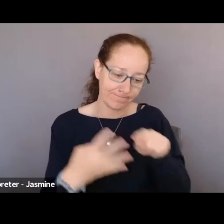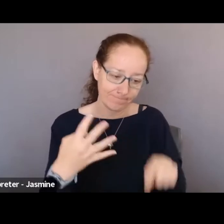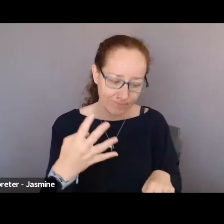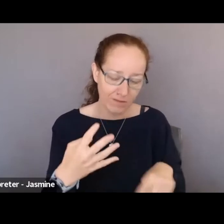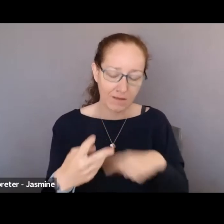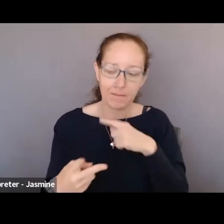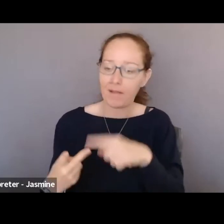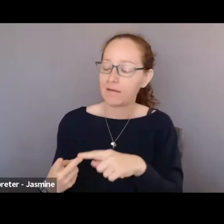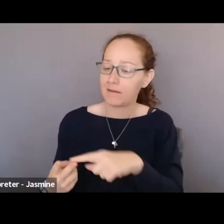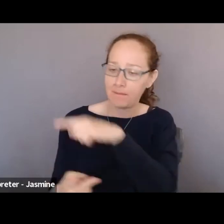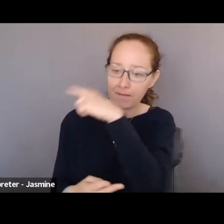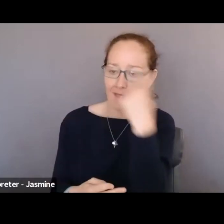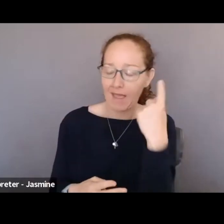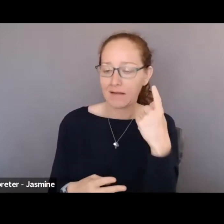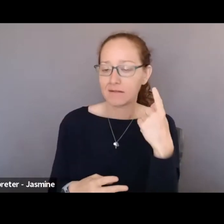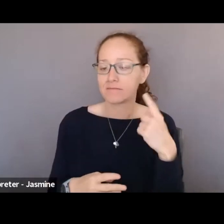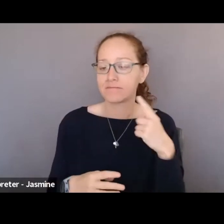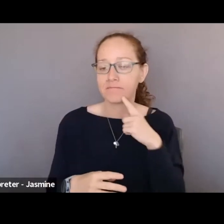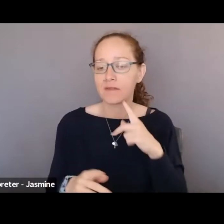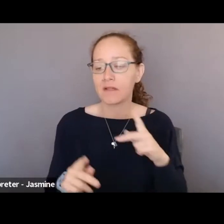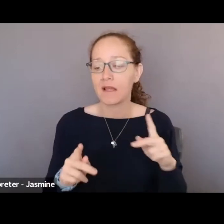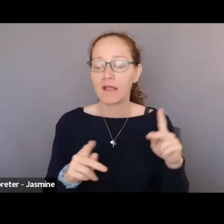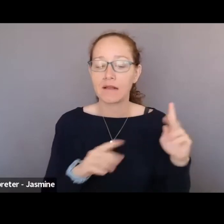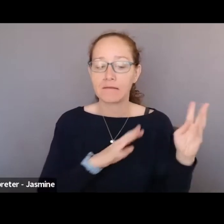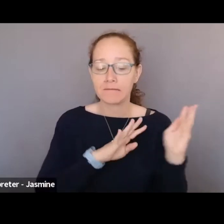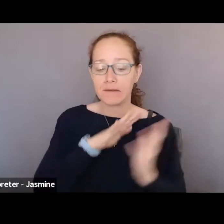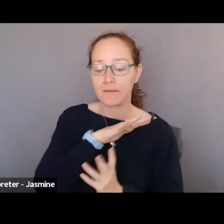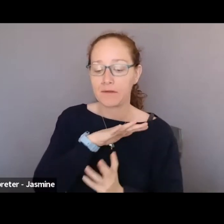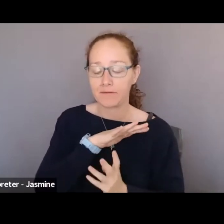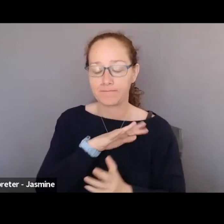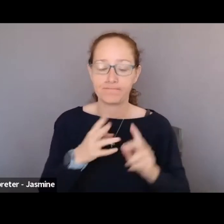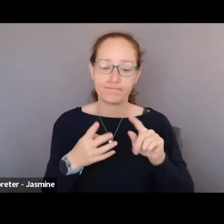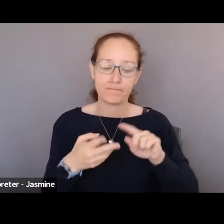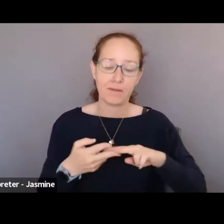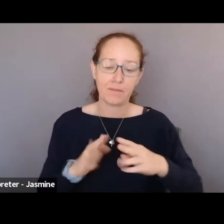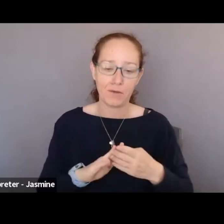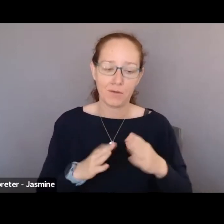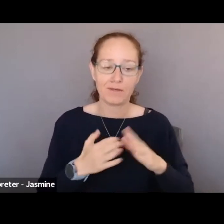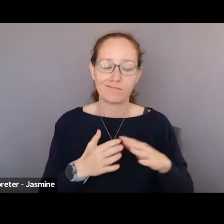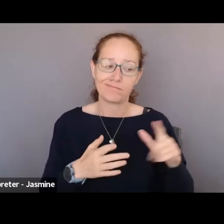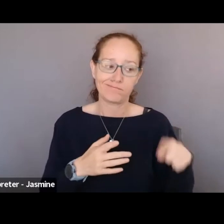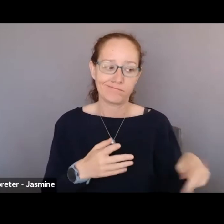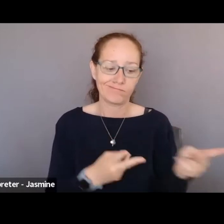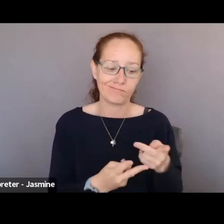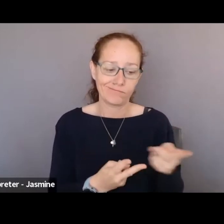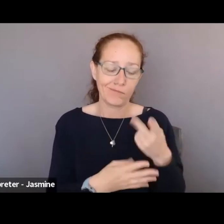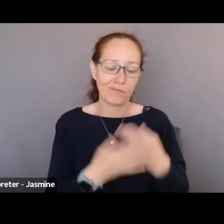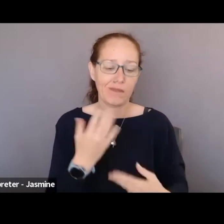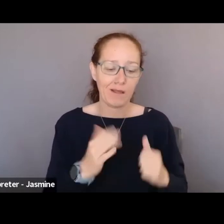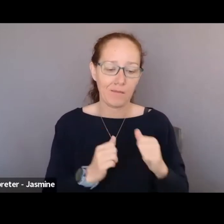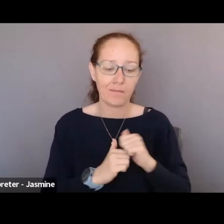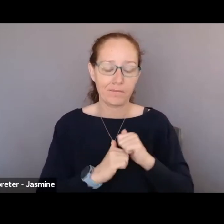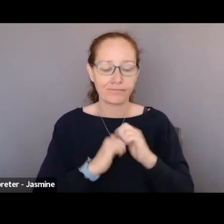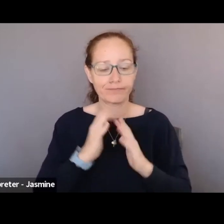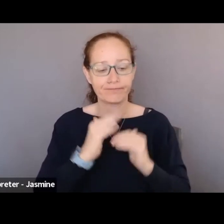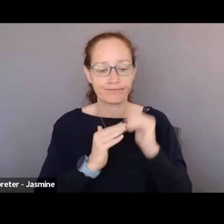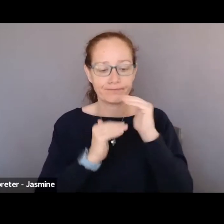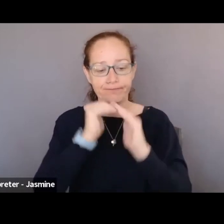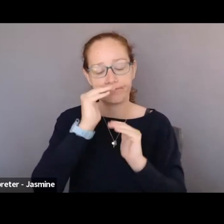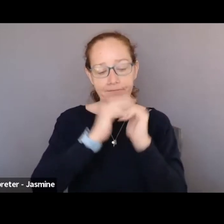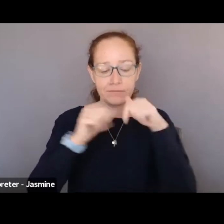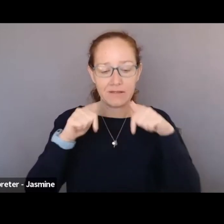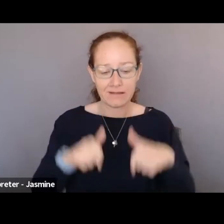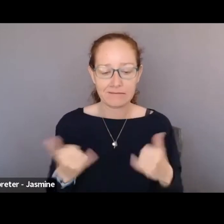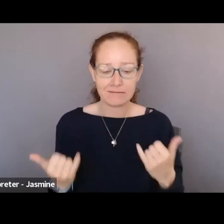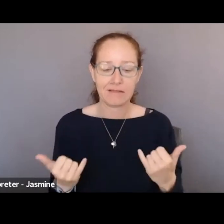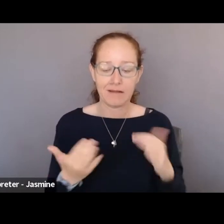have helped build the city that we know today. As we recognize that all of our pasts, presents, and futures are intertwined,